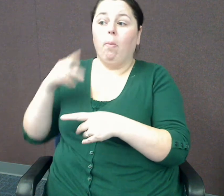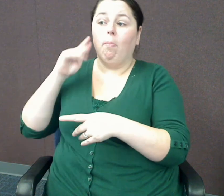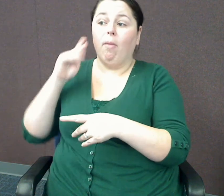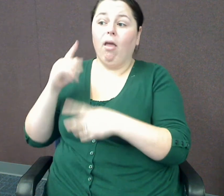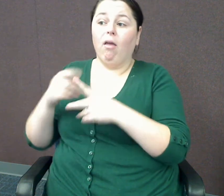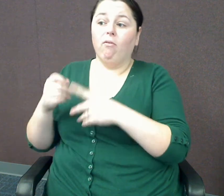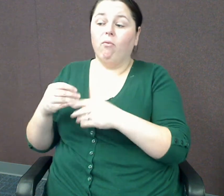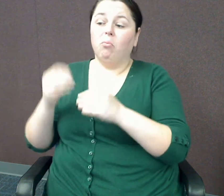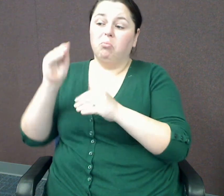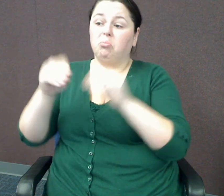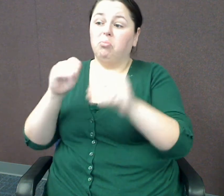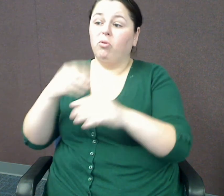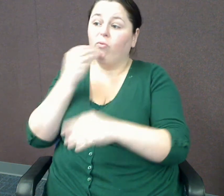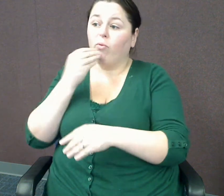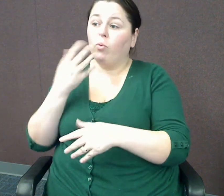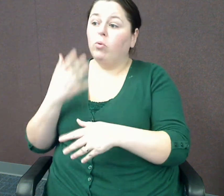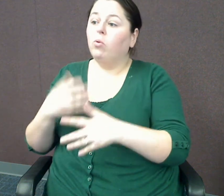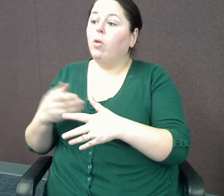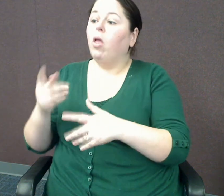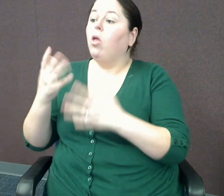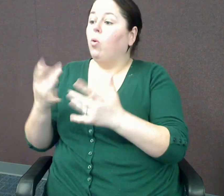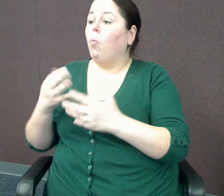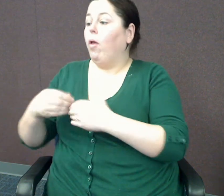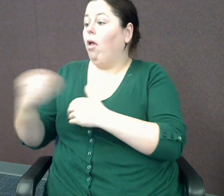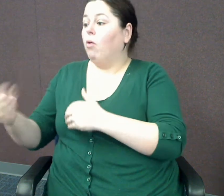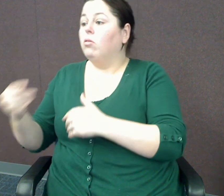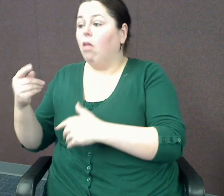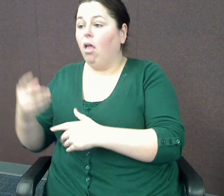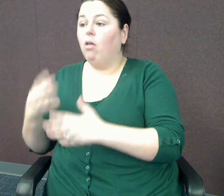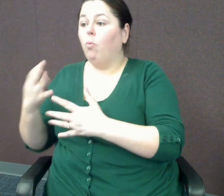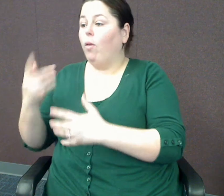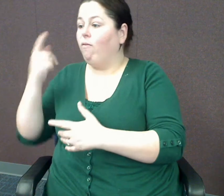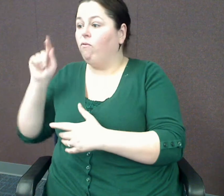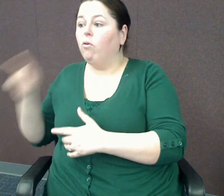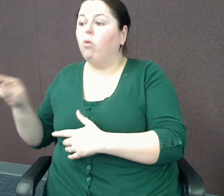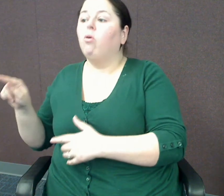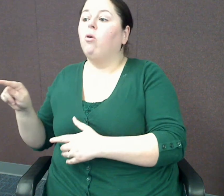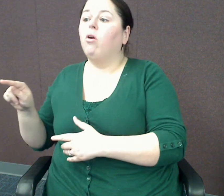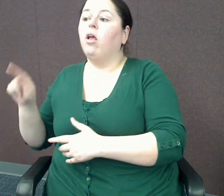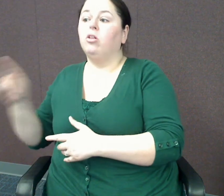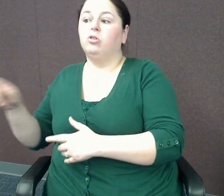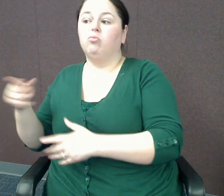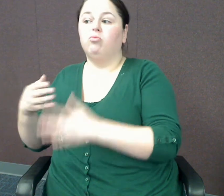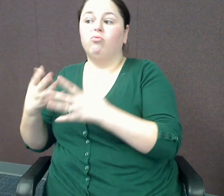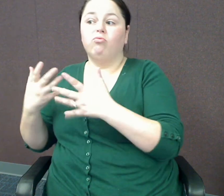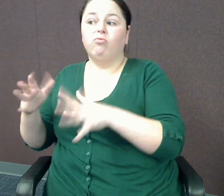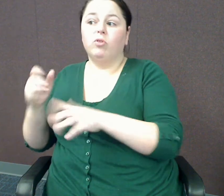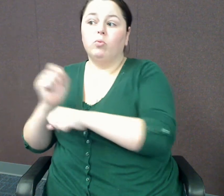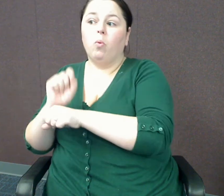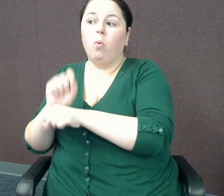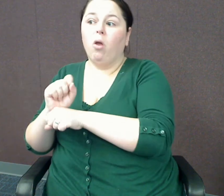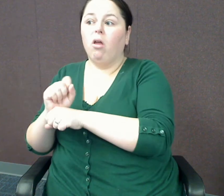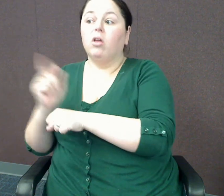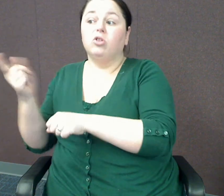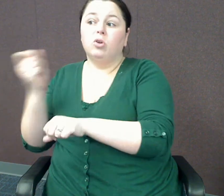for her. When she got off of work, you let her walk to her car. Before she got in the car, you jumped